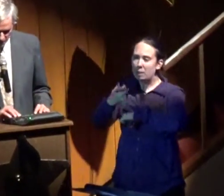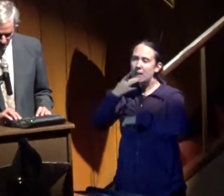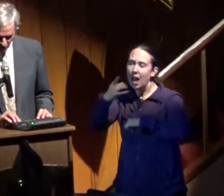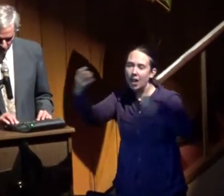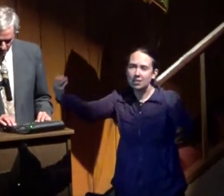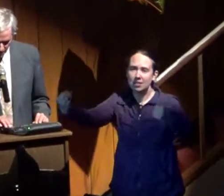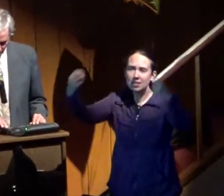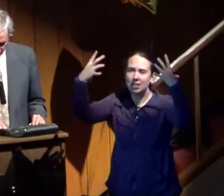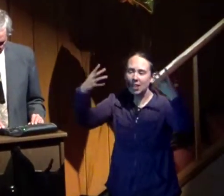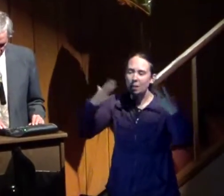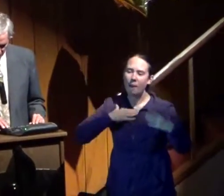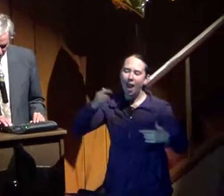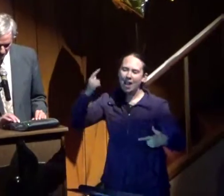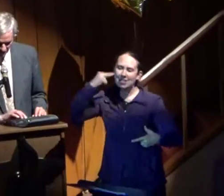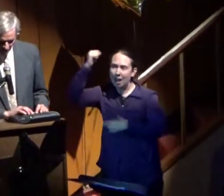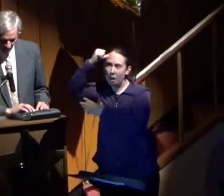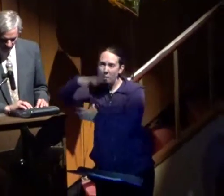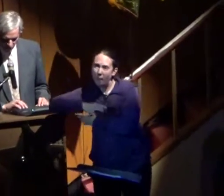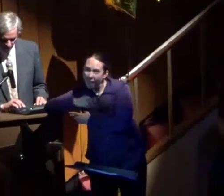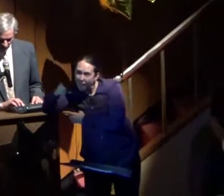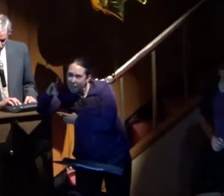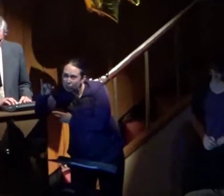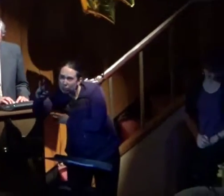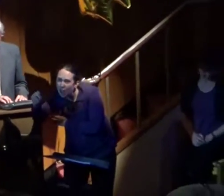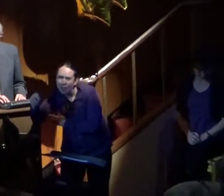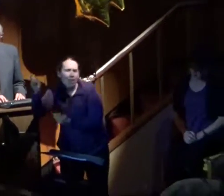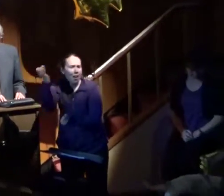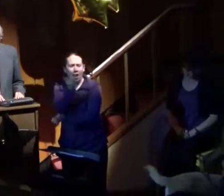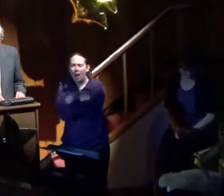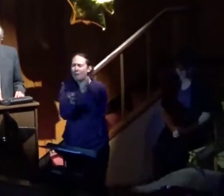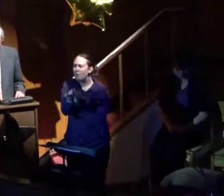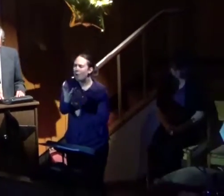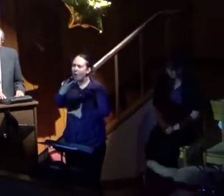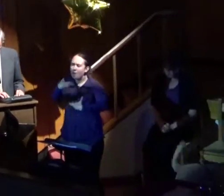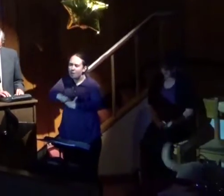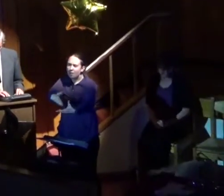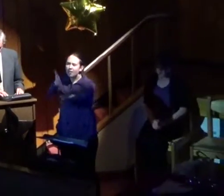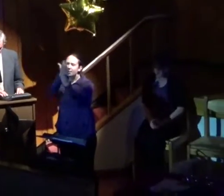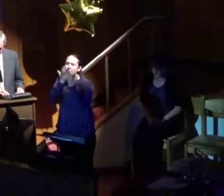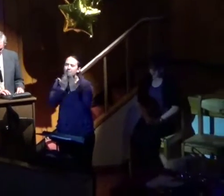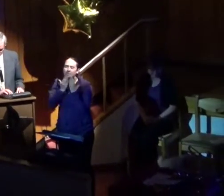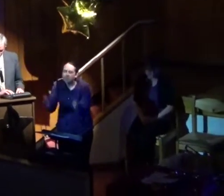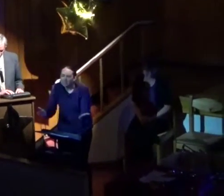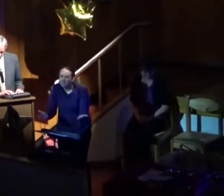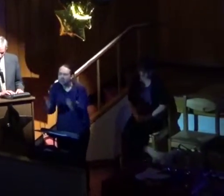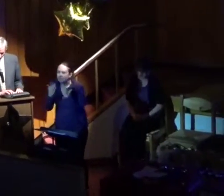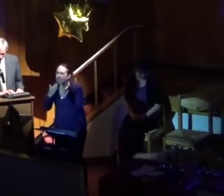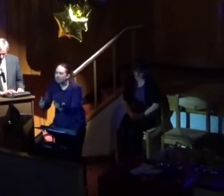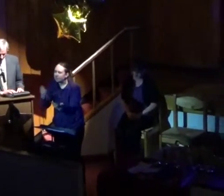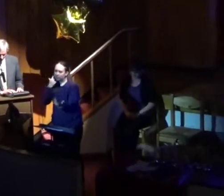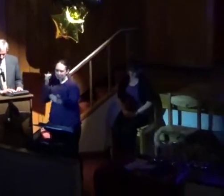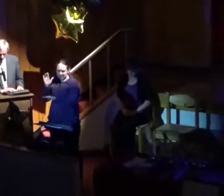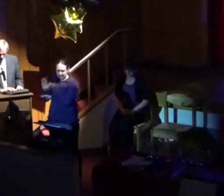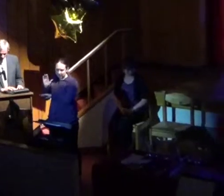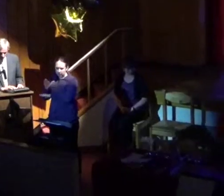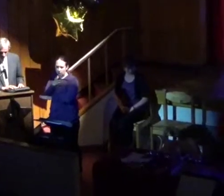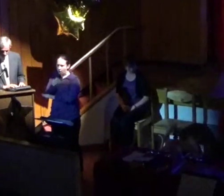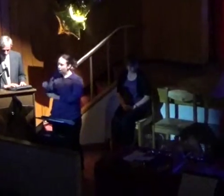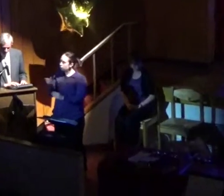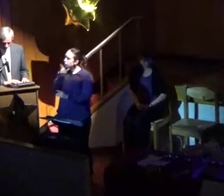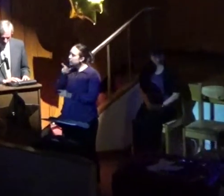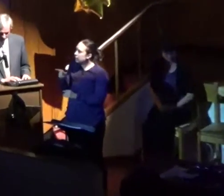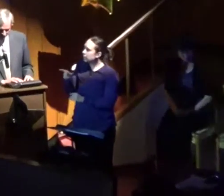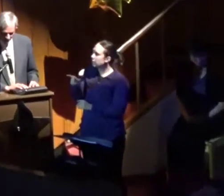John, my sound man up there, everyone else who contributed to this evening, and very